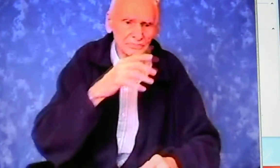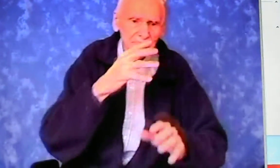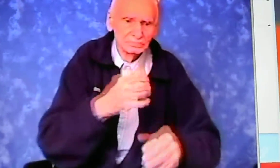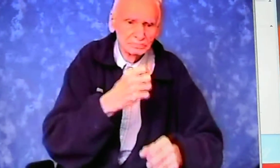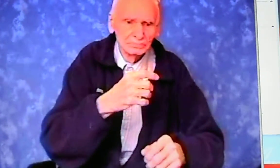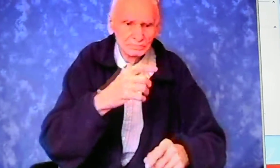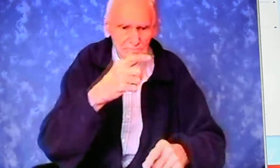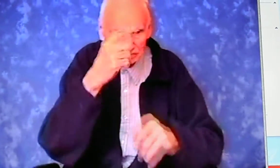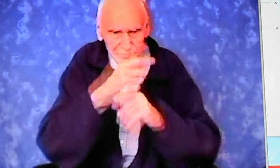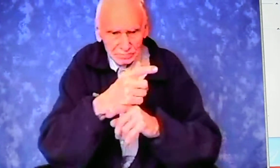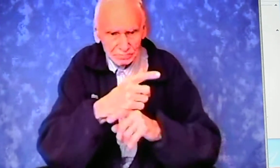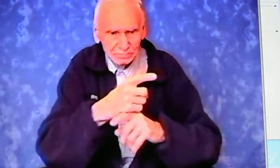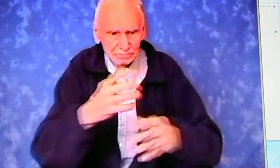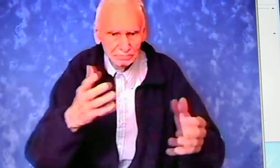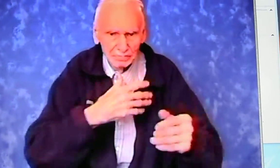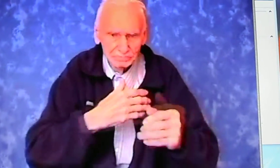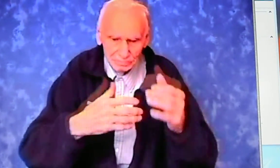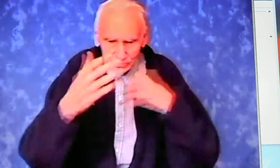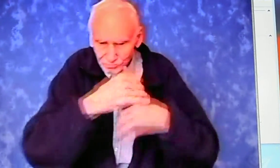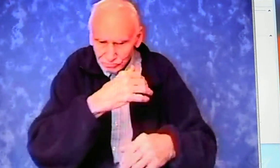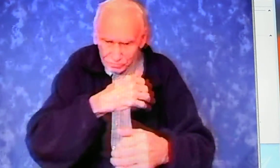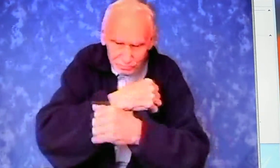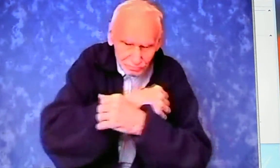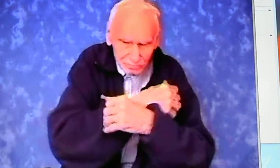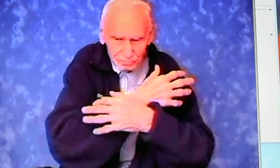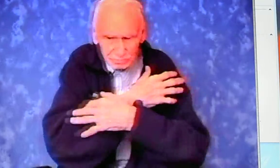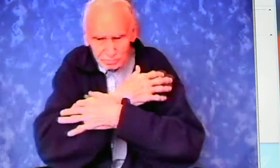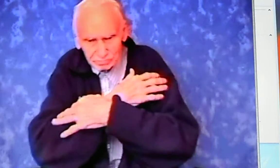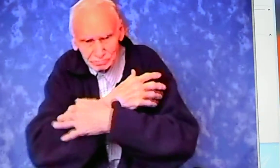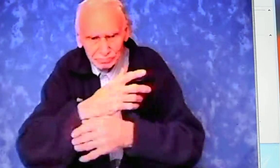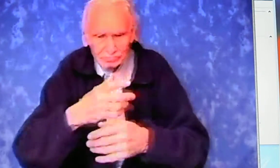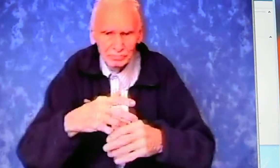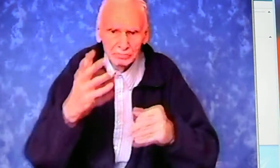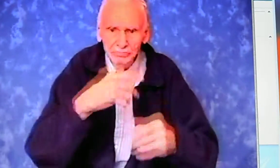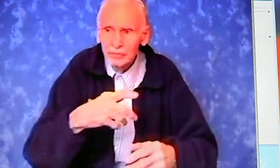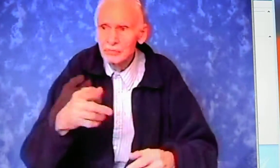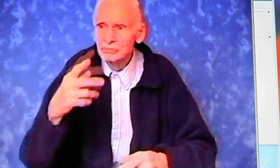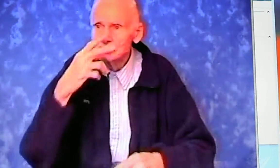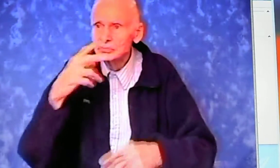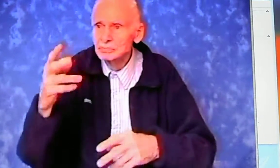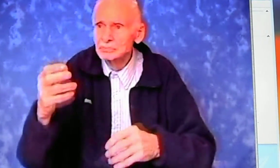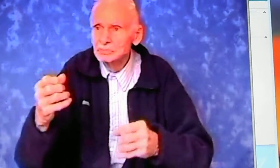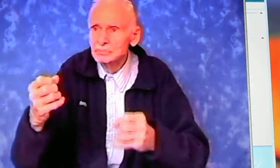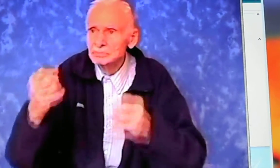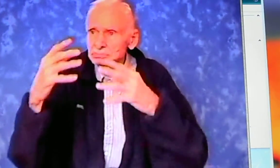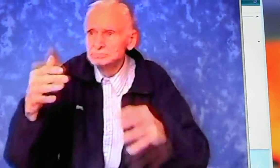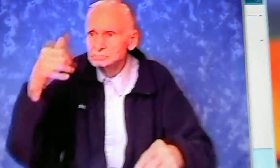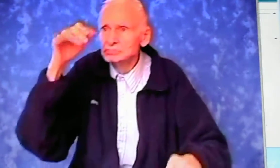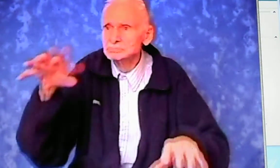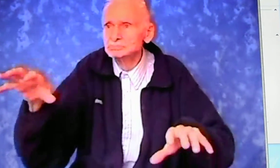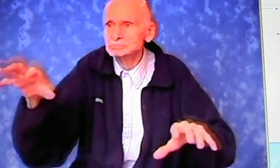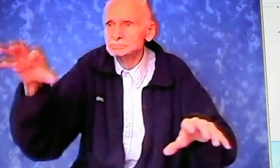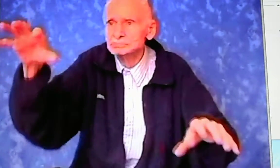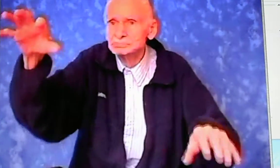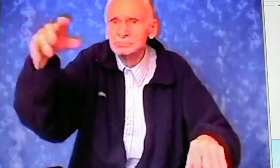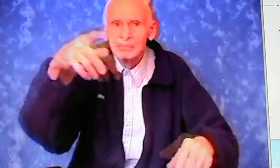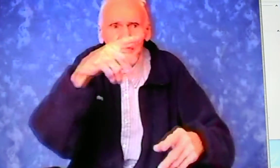first gotten there, my brother saw us all. We gave each other hugs and were glad to see each other. And I